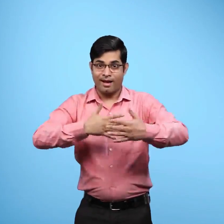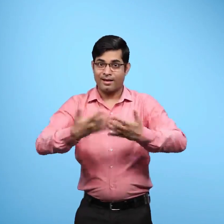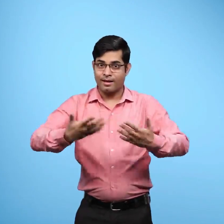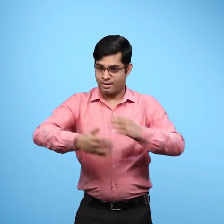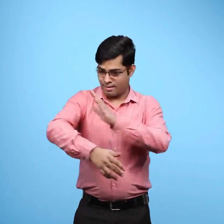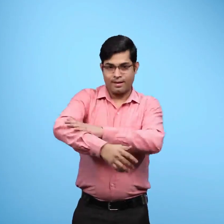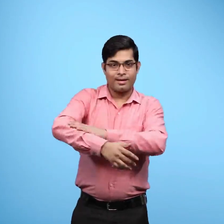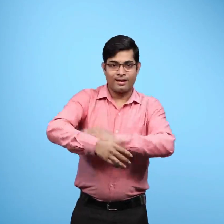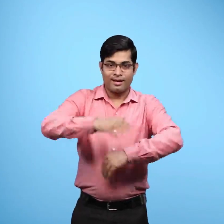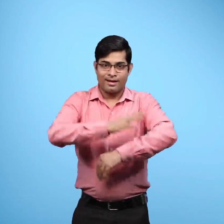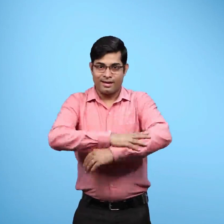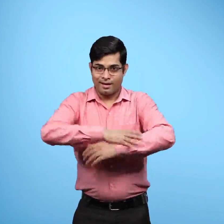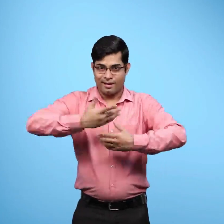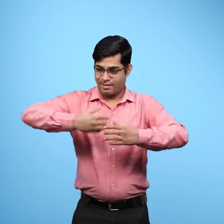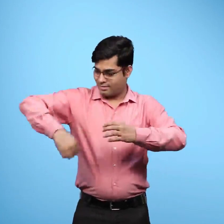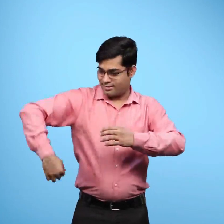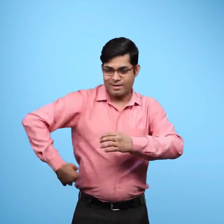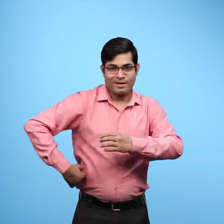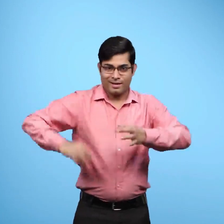formed by interlocking their hands,